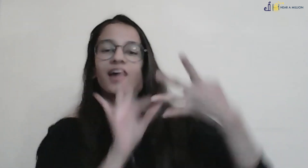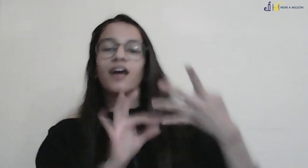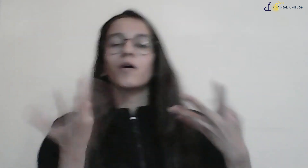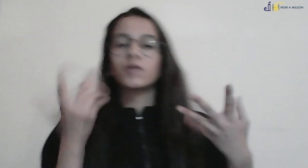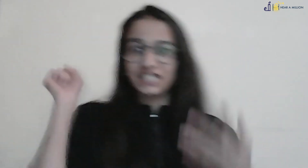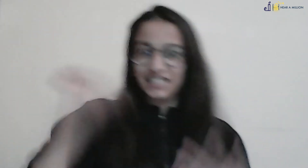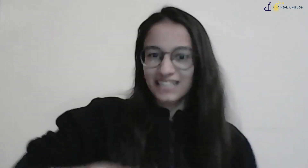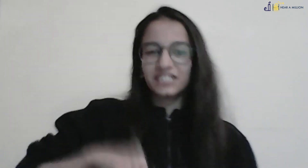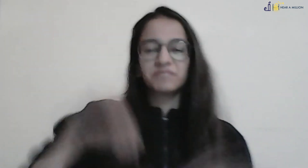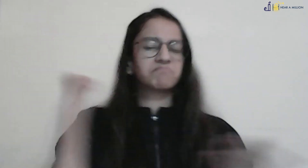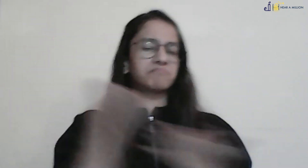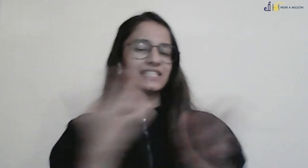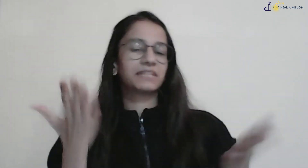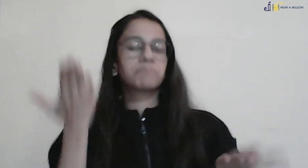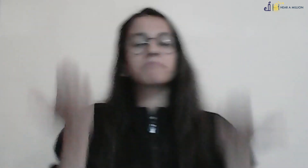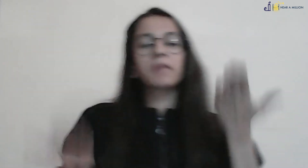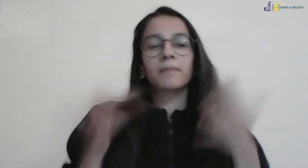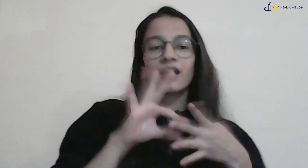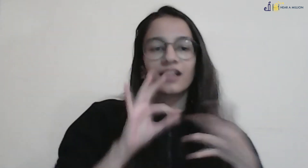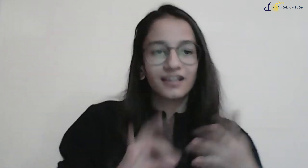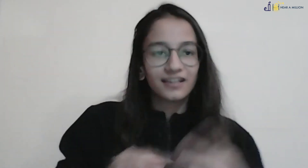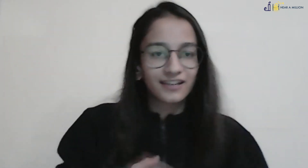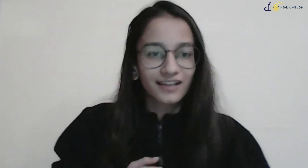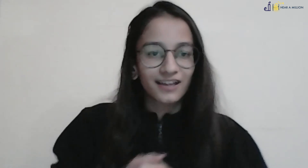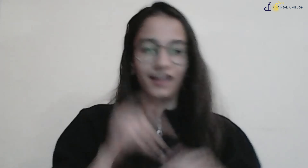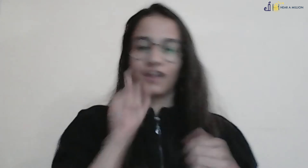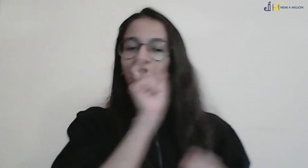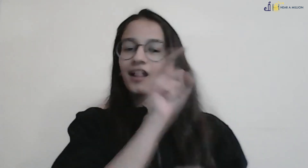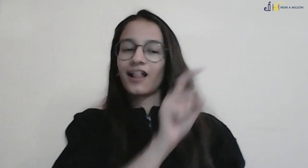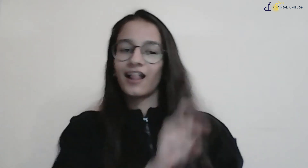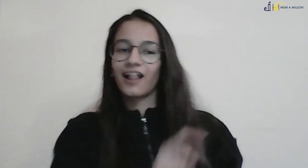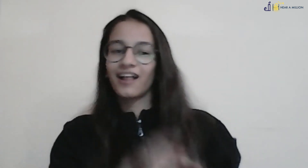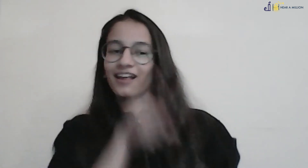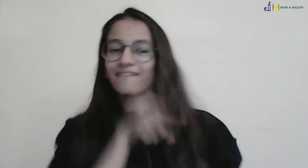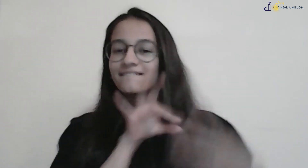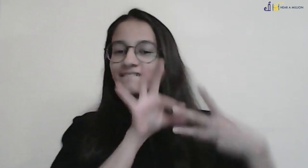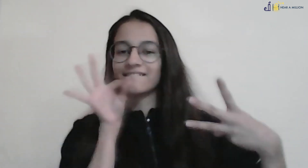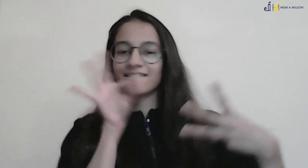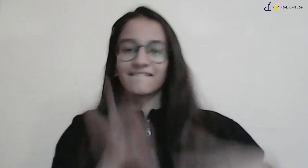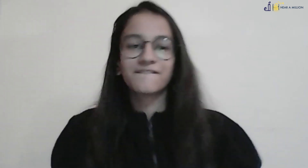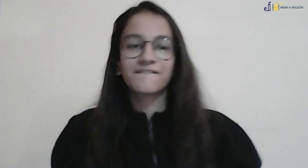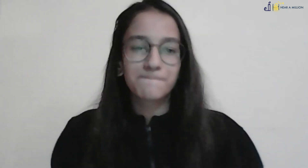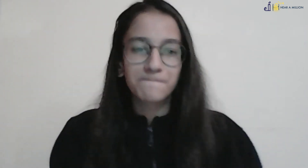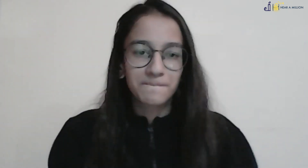leaders here? So you have to choose one option from the three.